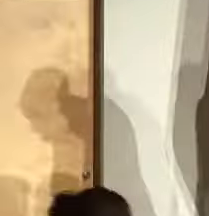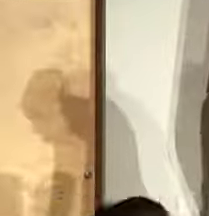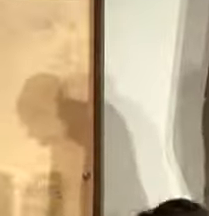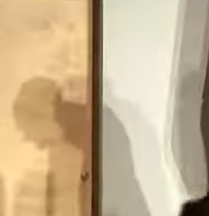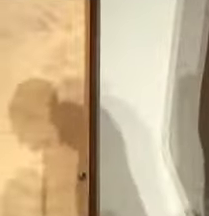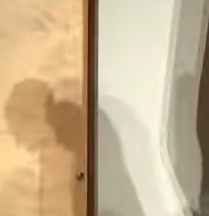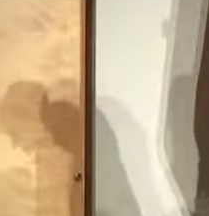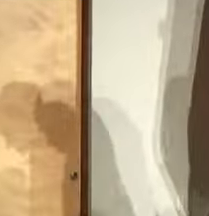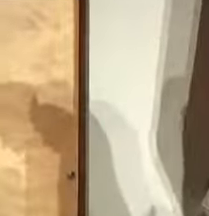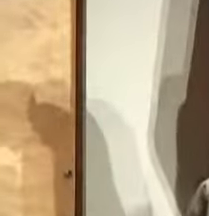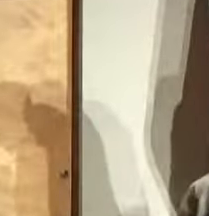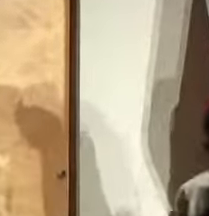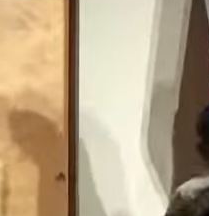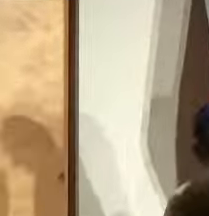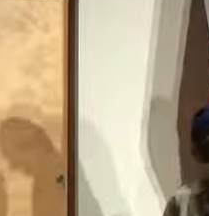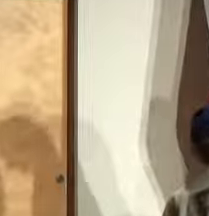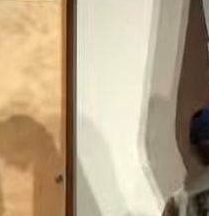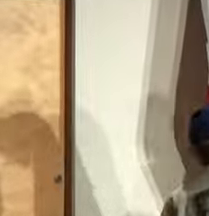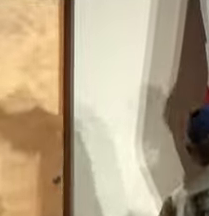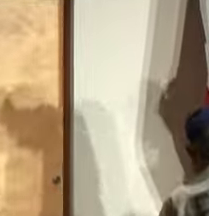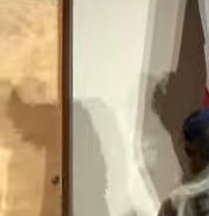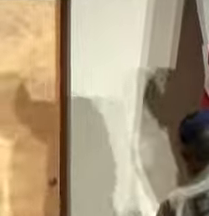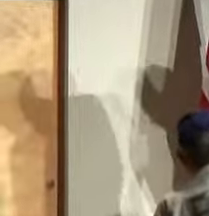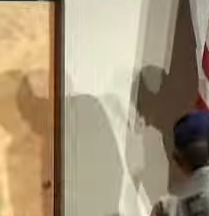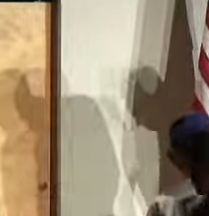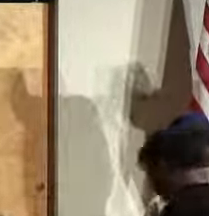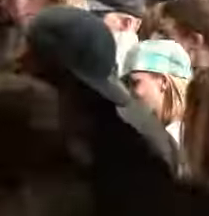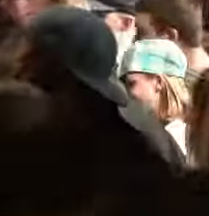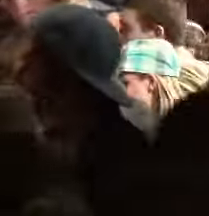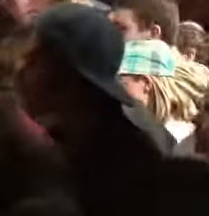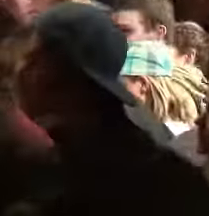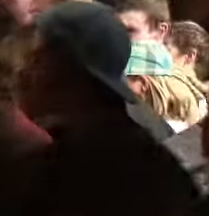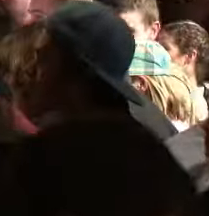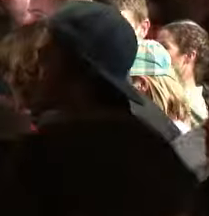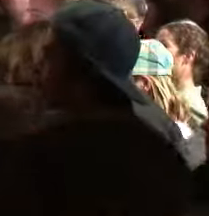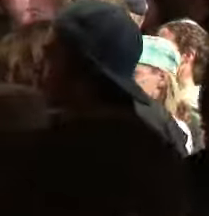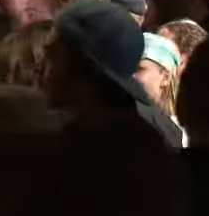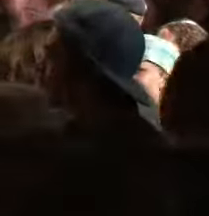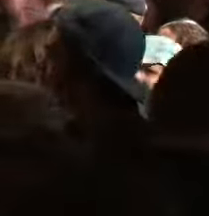who want to do that. So if you can stack some chairs over here to make some room, Dr. Paul will spend a little